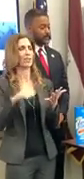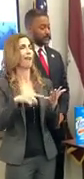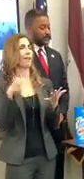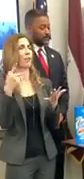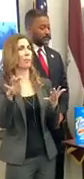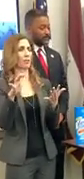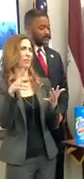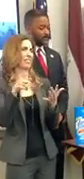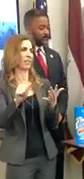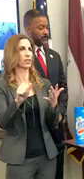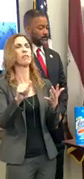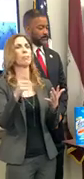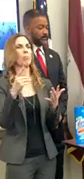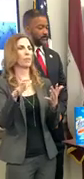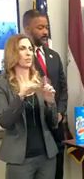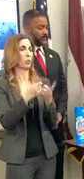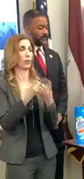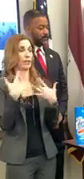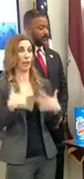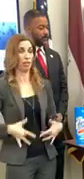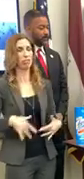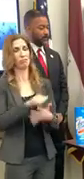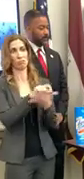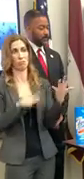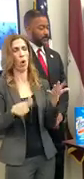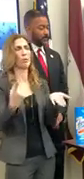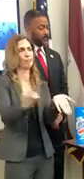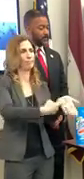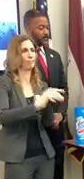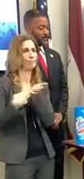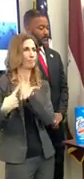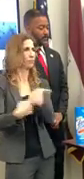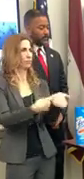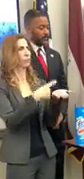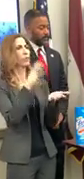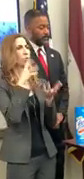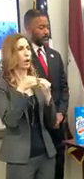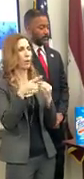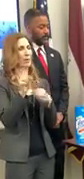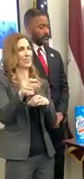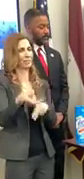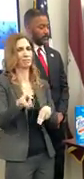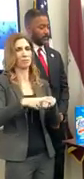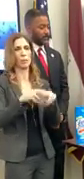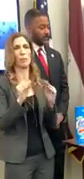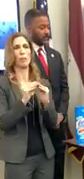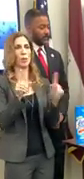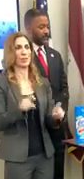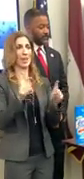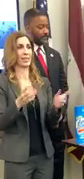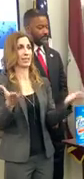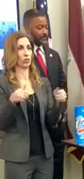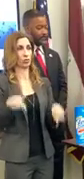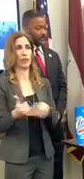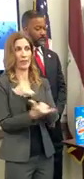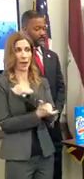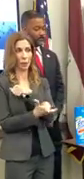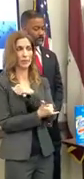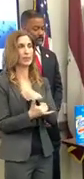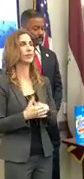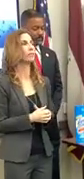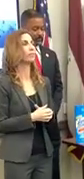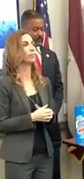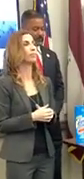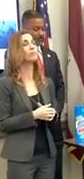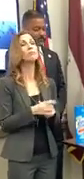And we had a great discussion about the need for increased capacity here in the county. And they